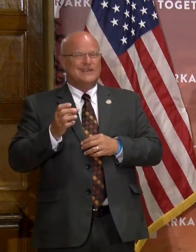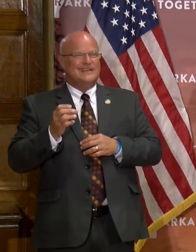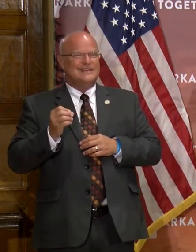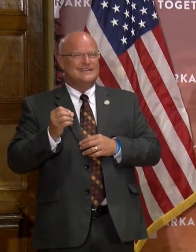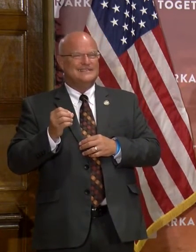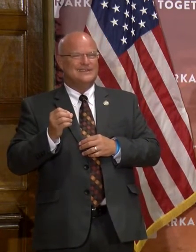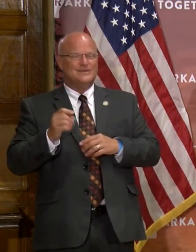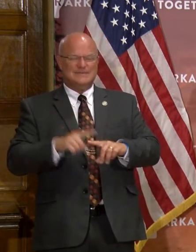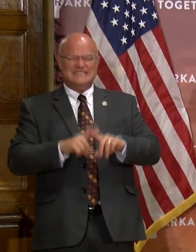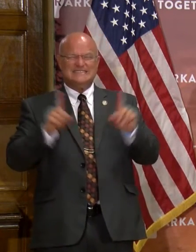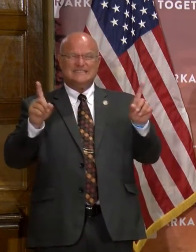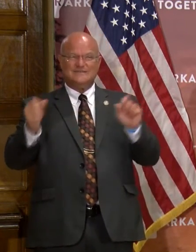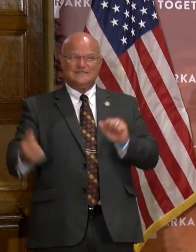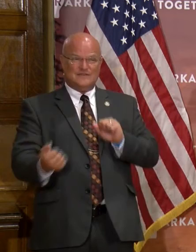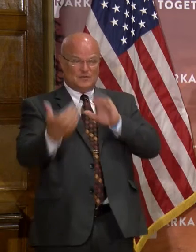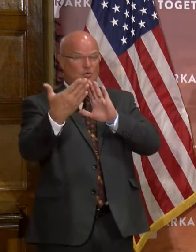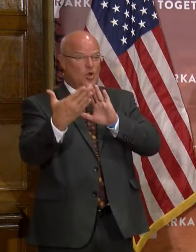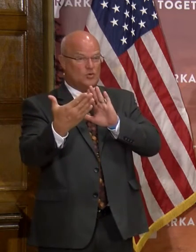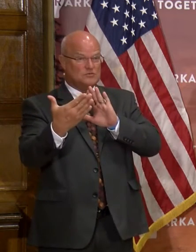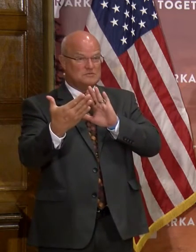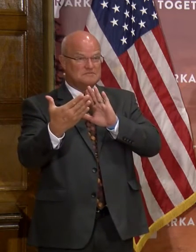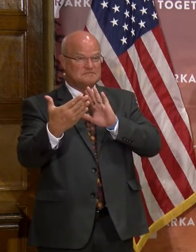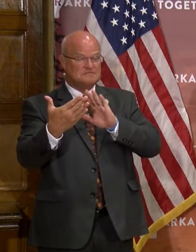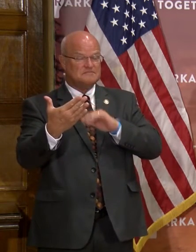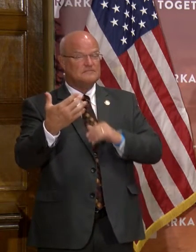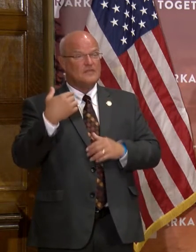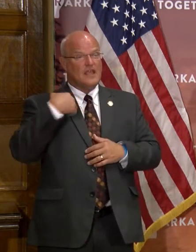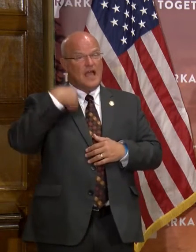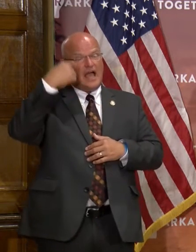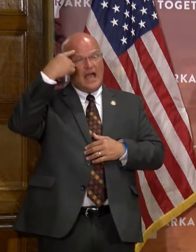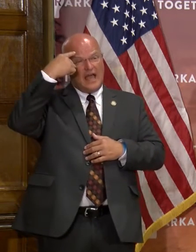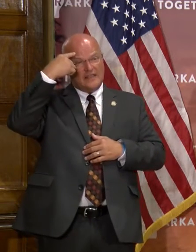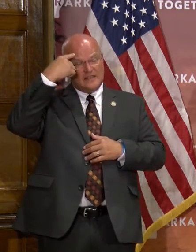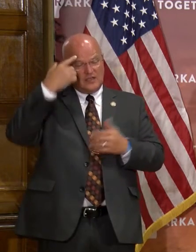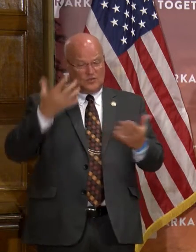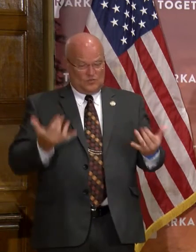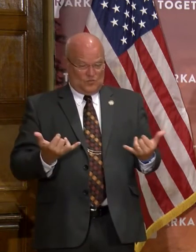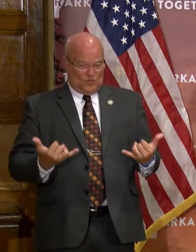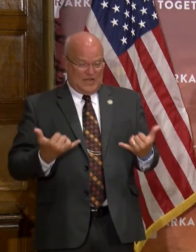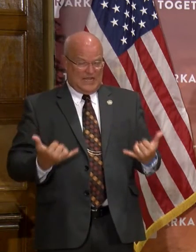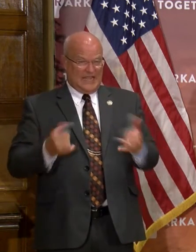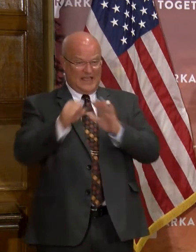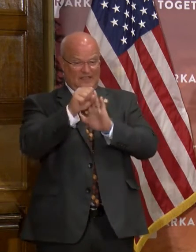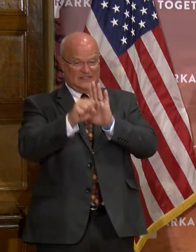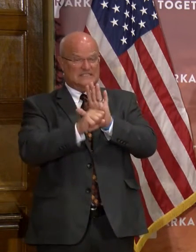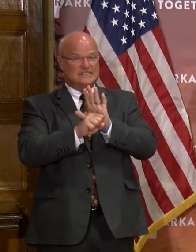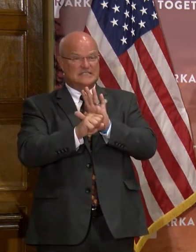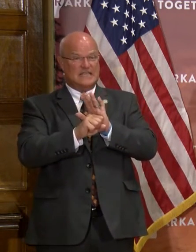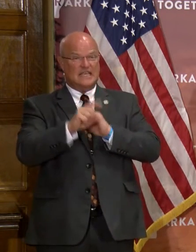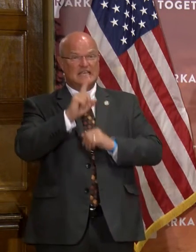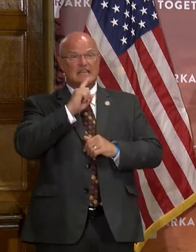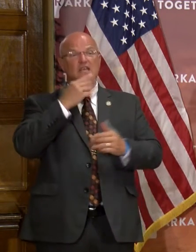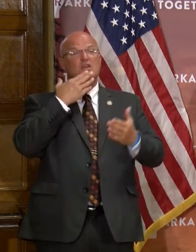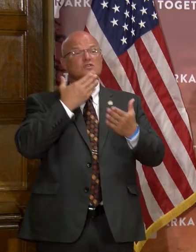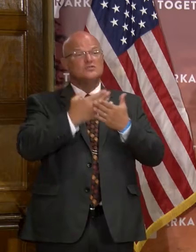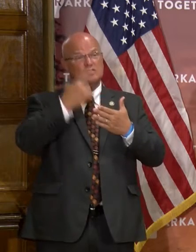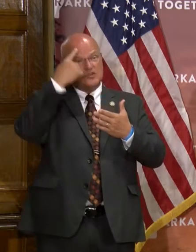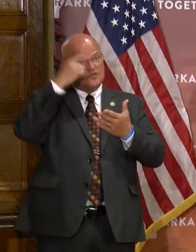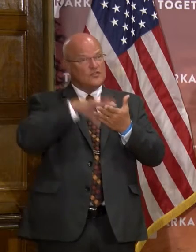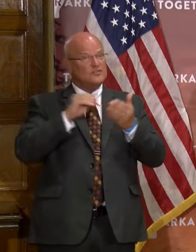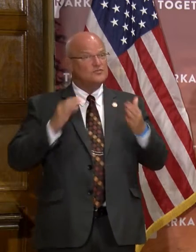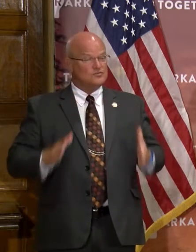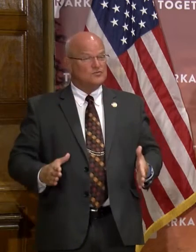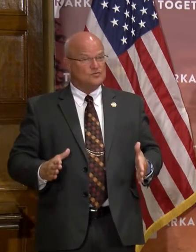it's a difference of approach. I think the approach that we're taking as a state is good for the